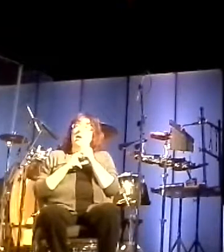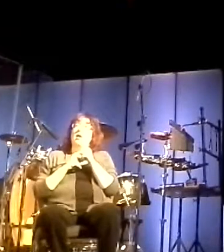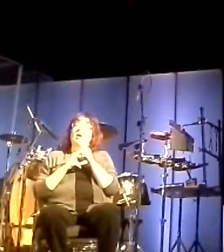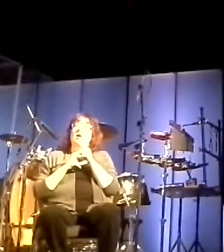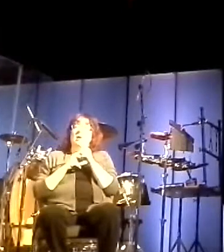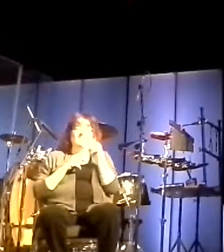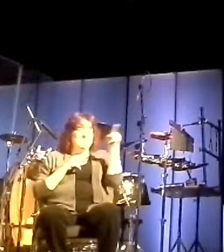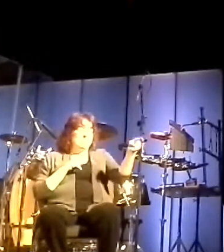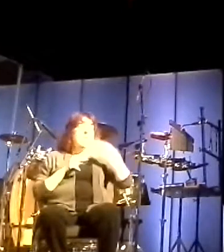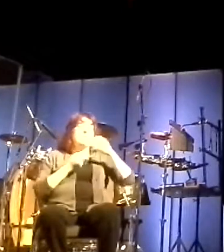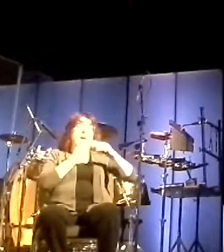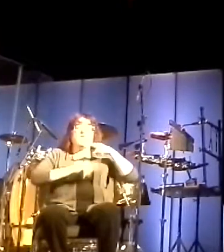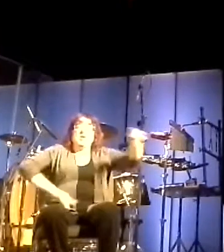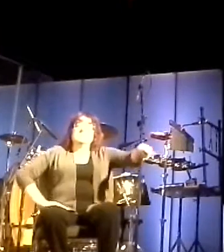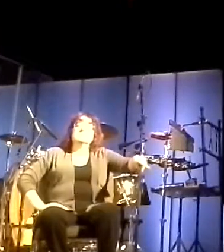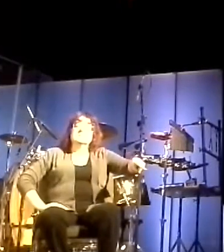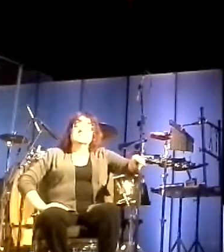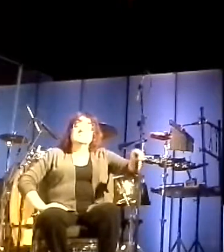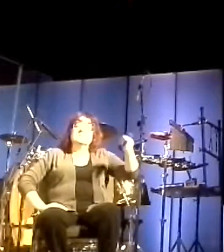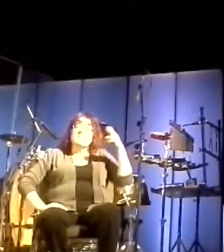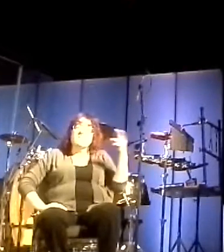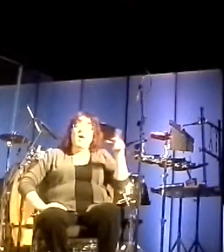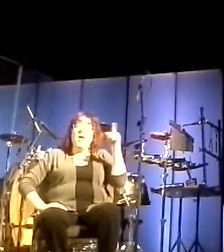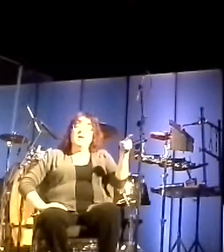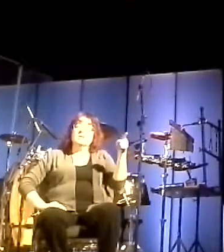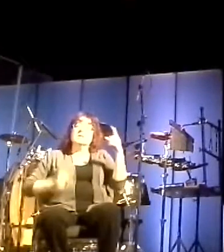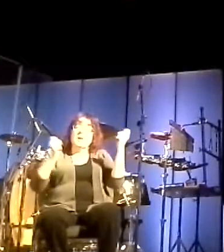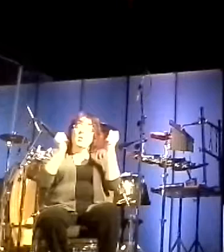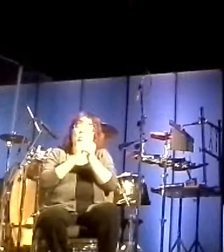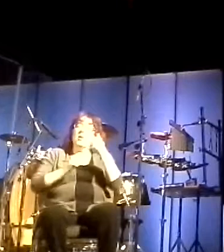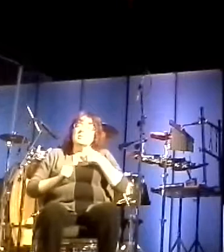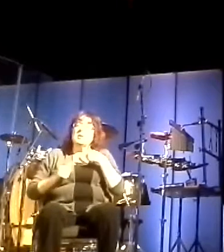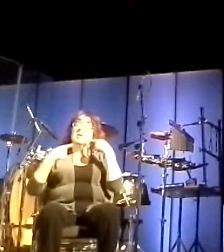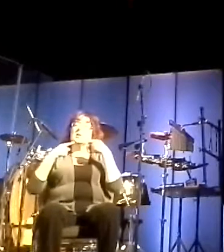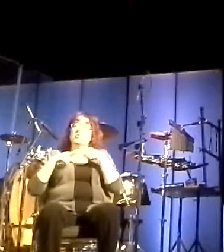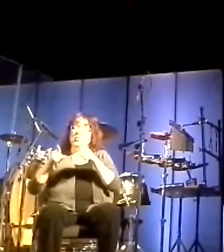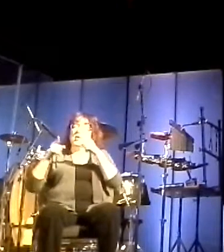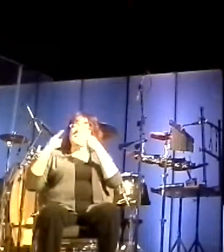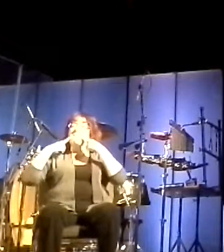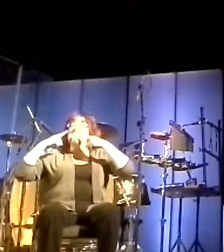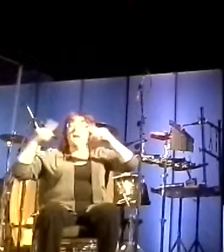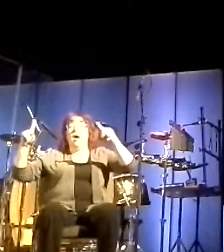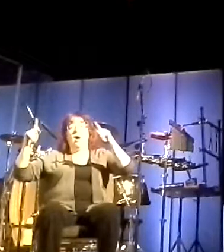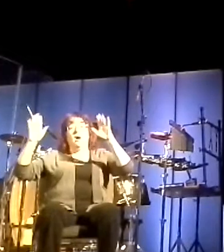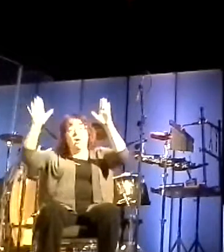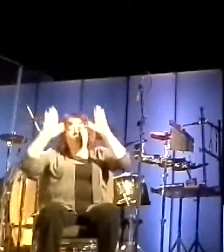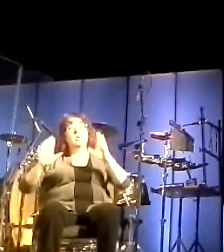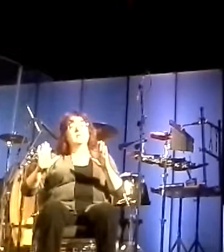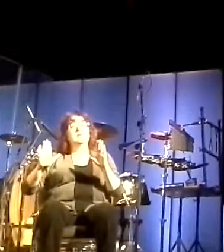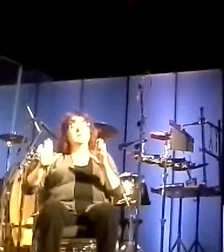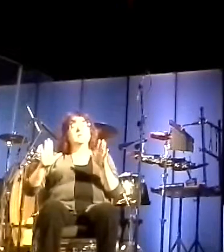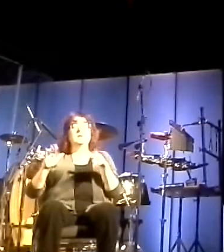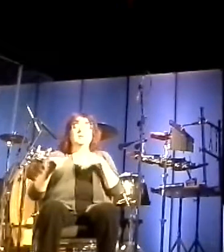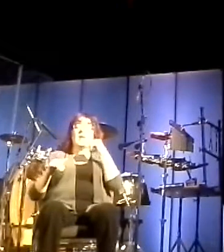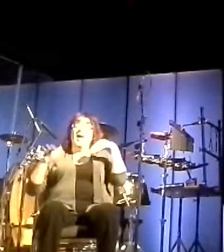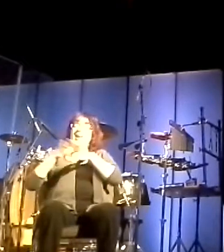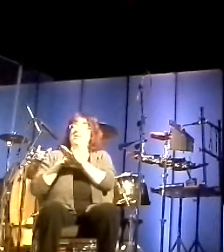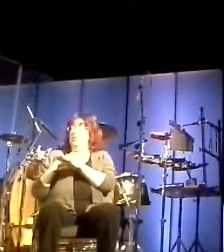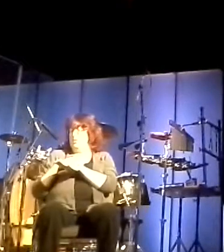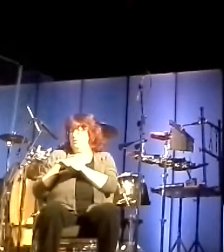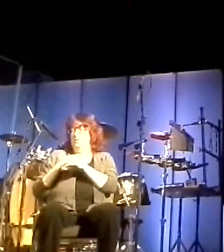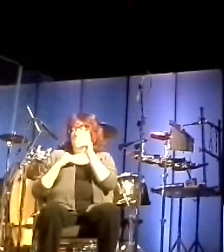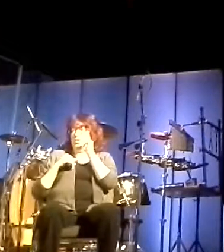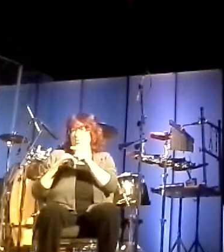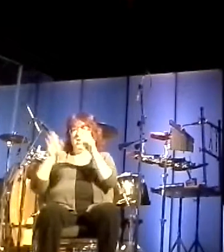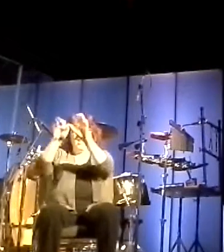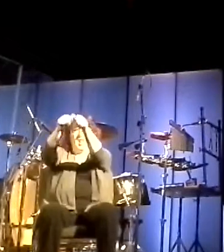what? That's a friend. That's a friend. Somebody who can celebrate with you when things are going well. Who doesn't walk in your house and go, boy, did you